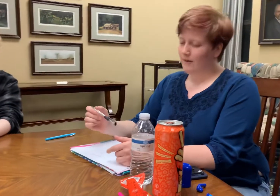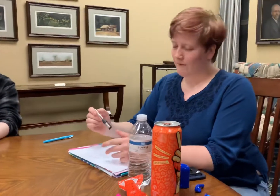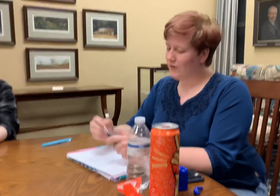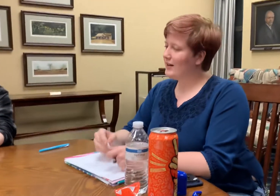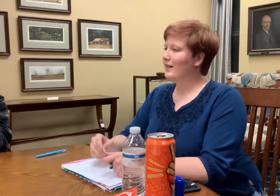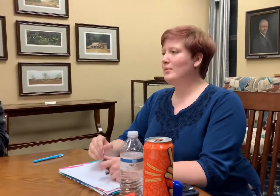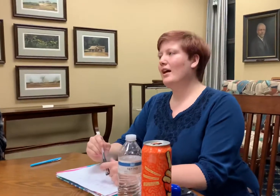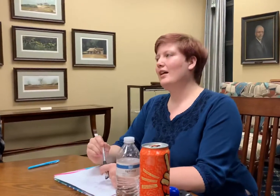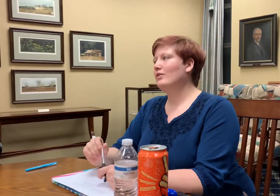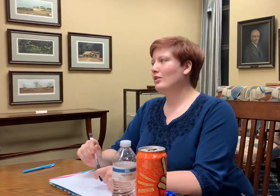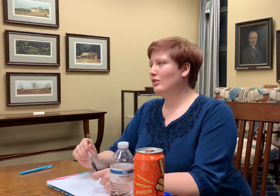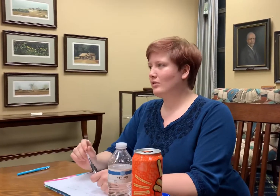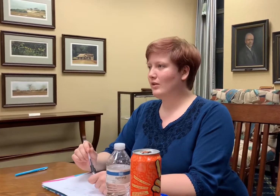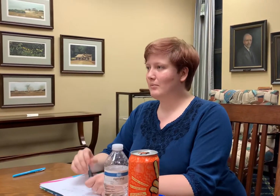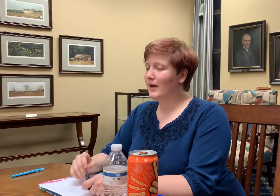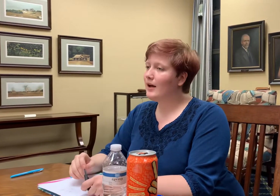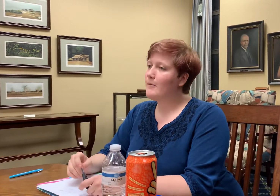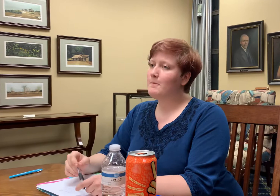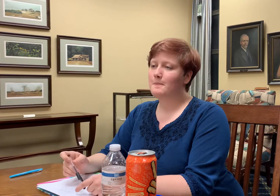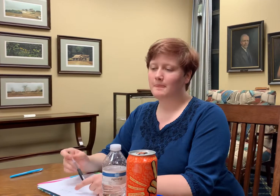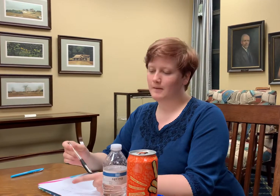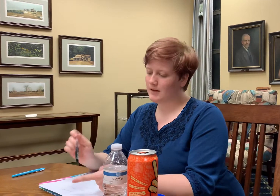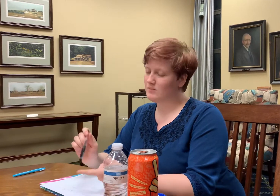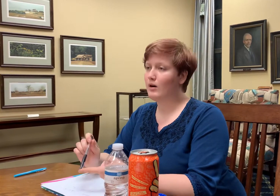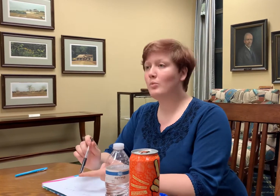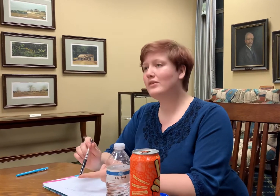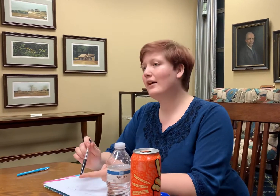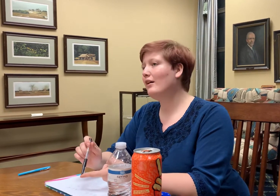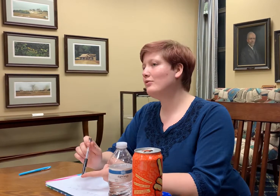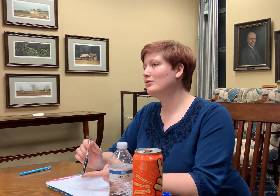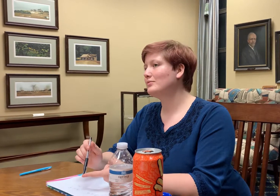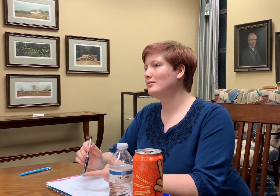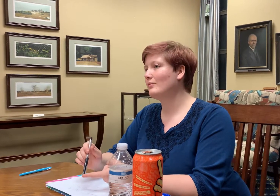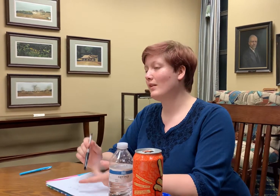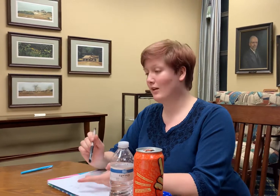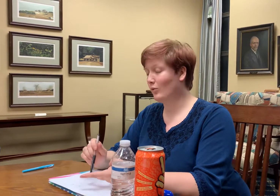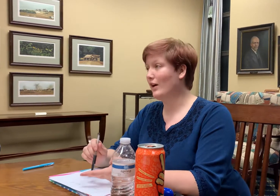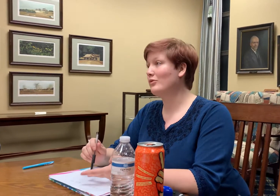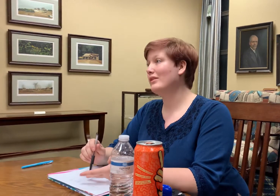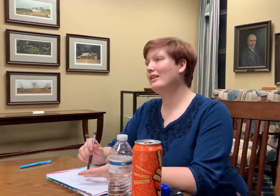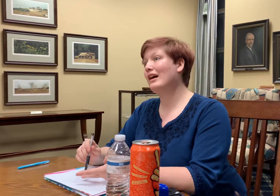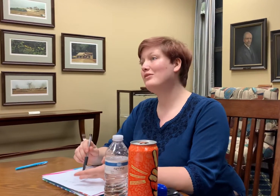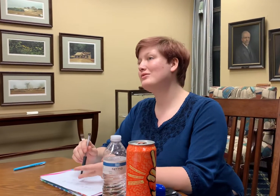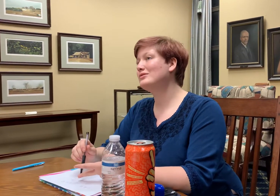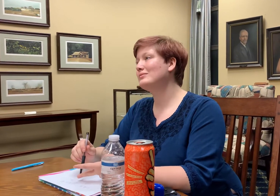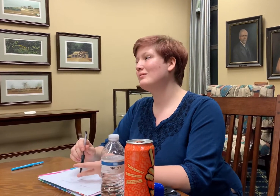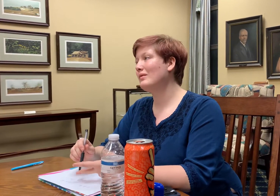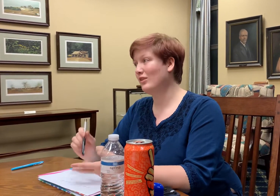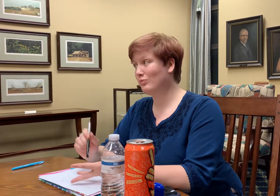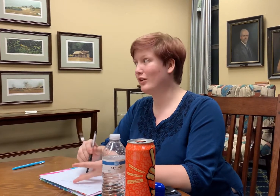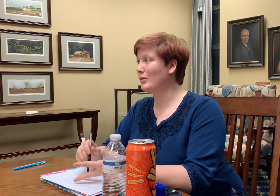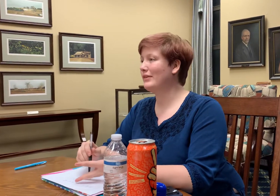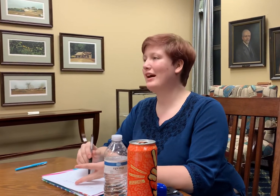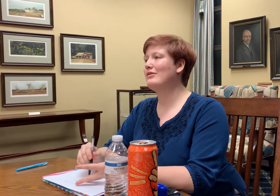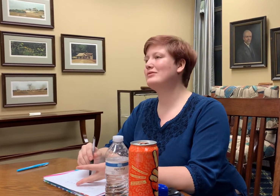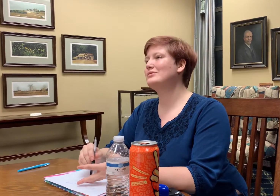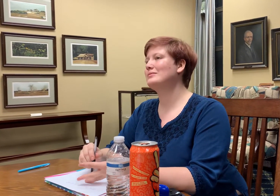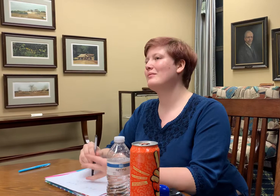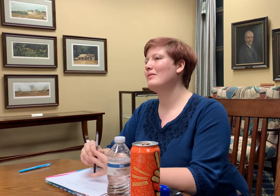Funny thing about Alexander Graham Bell, his mom was deaf, his wife was deaf, his brother was deaf.